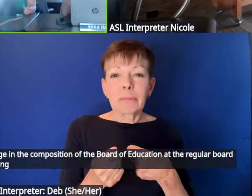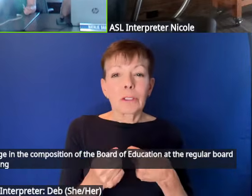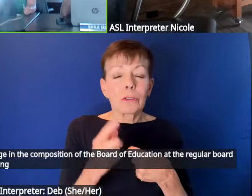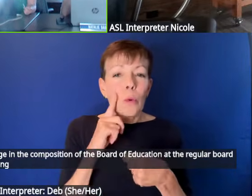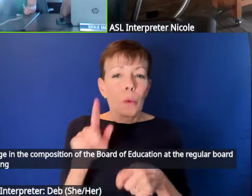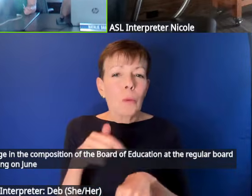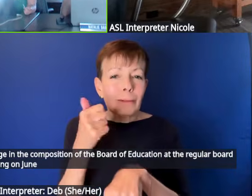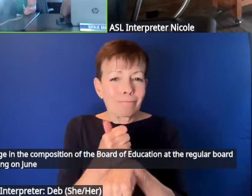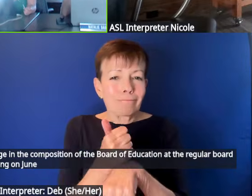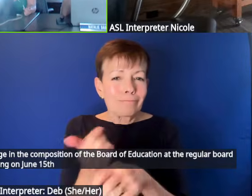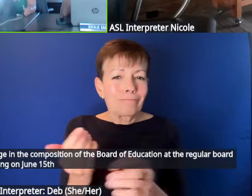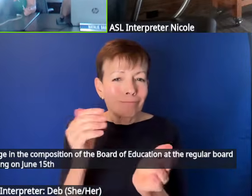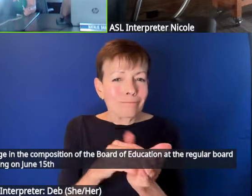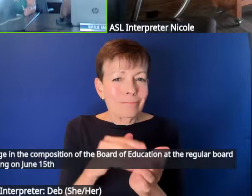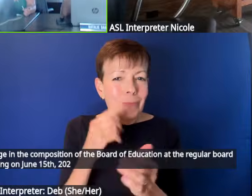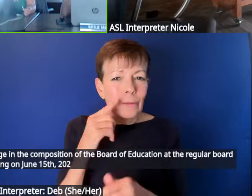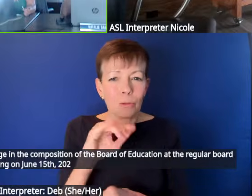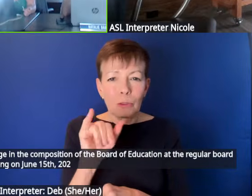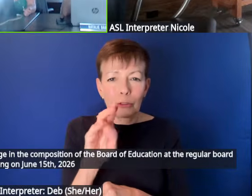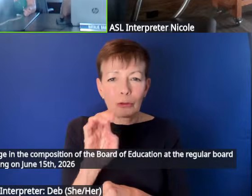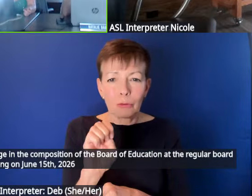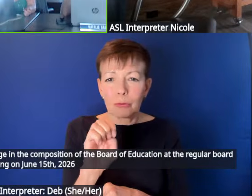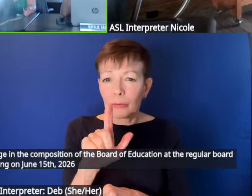15th, 2026.